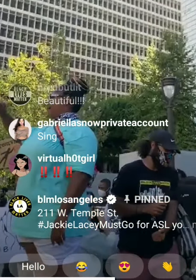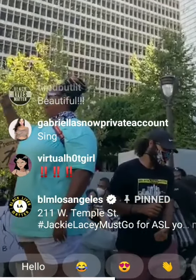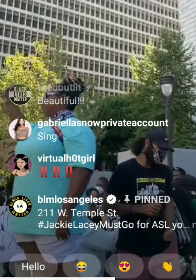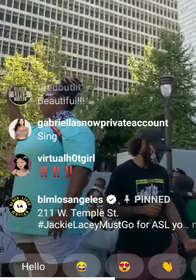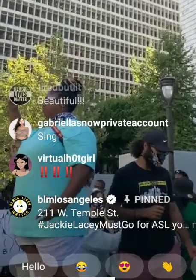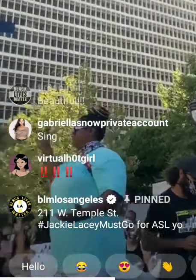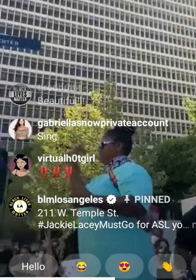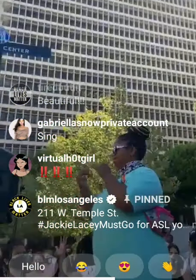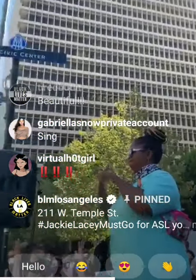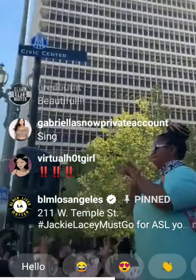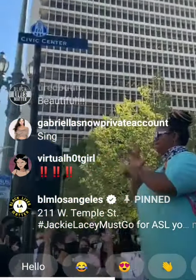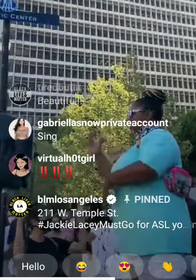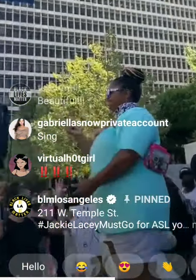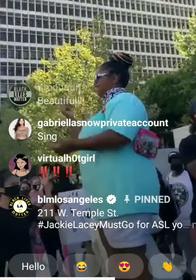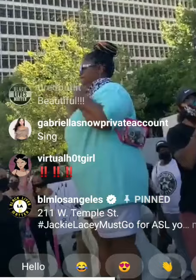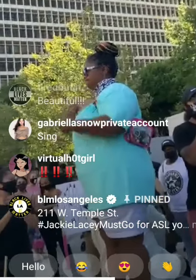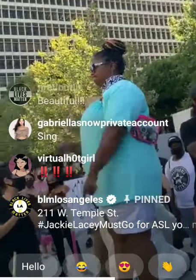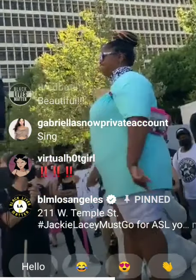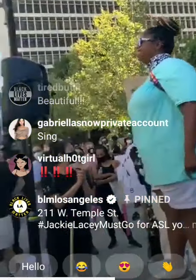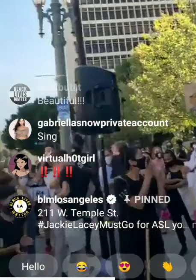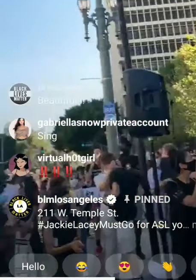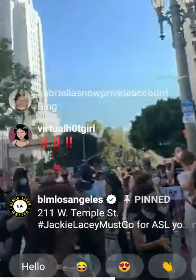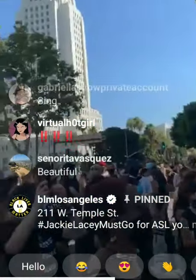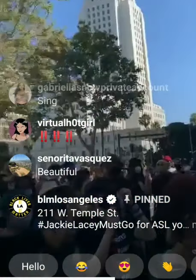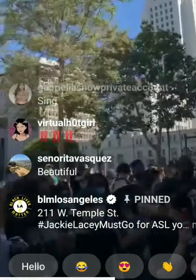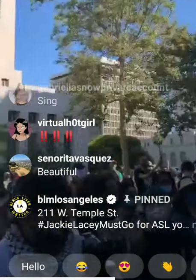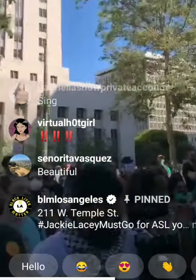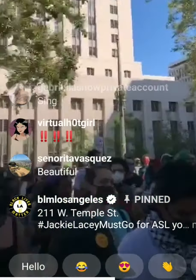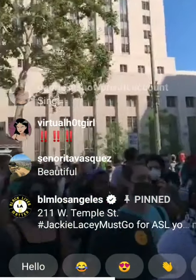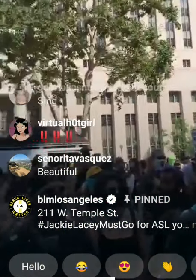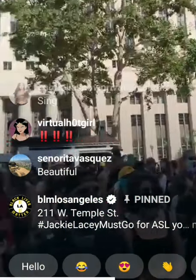Everybody's free. Ain't nobody free.